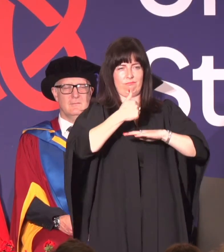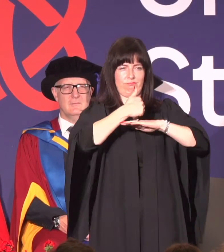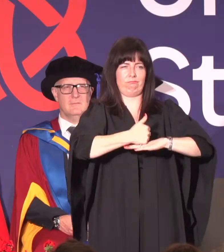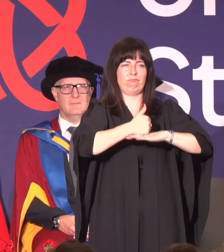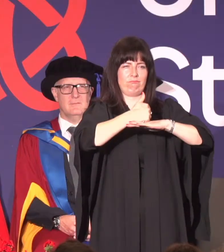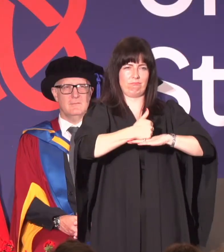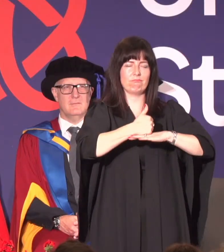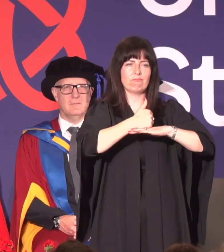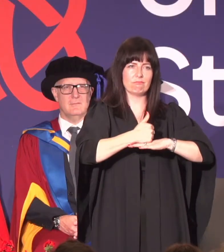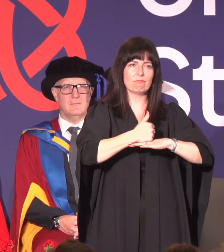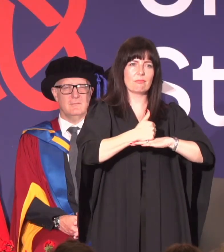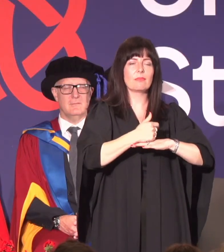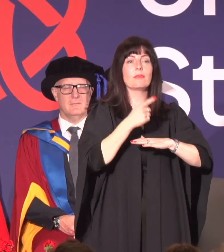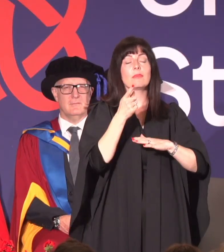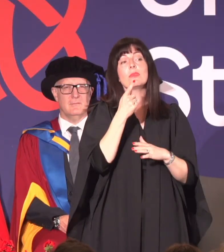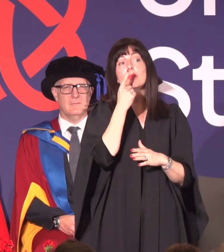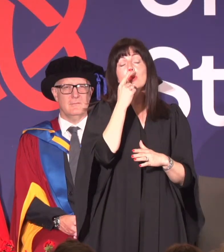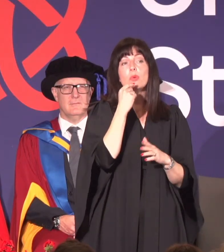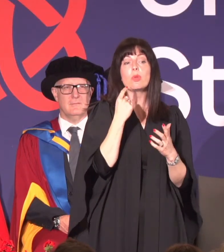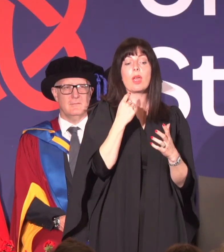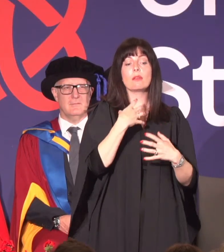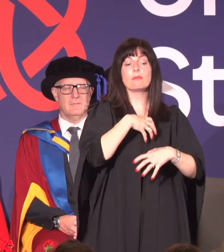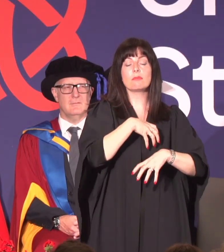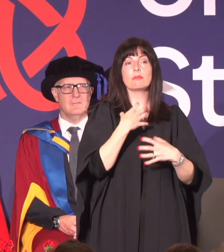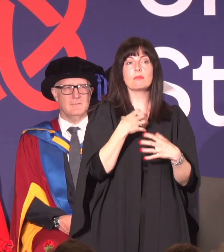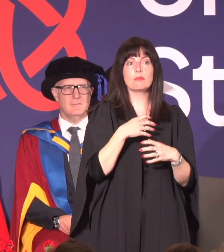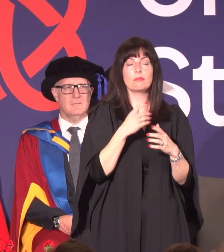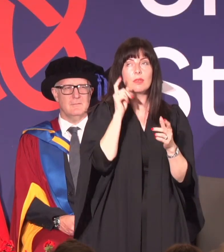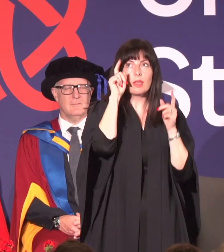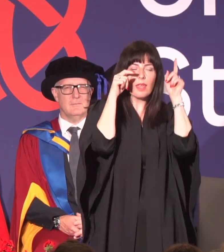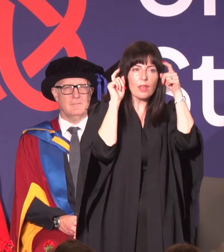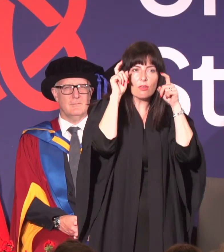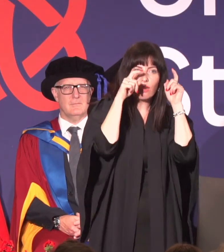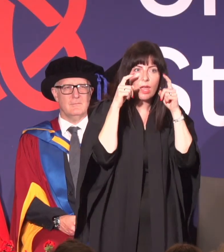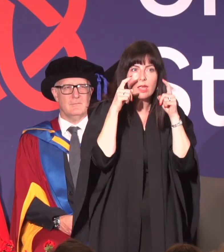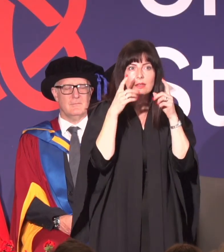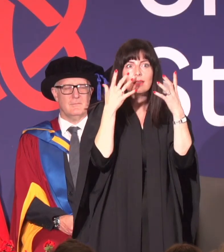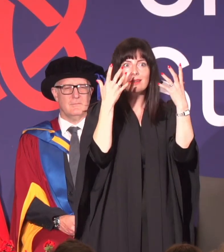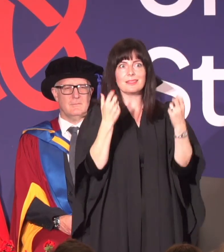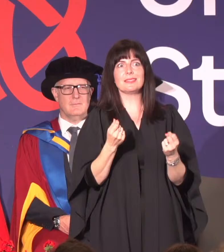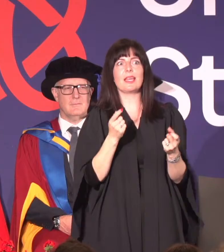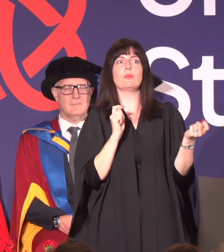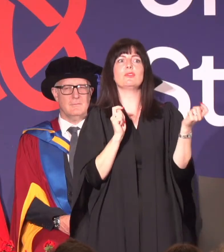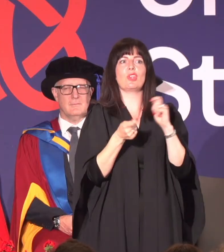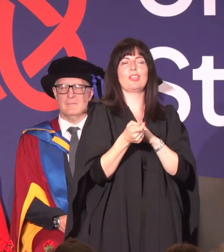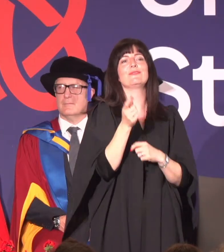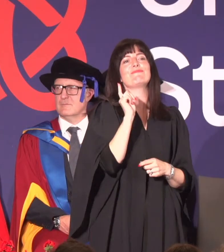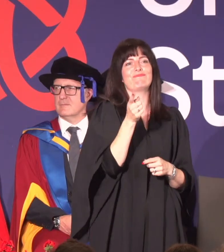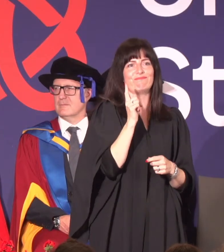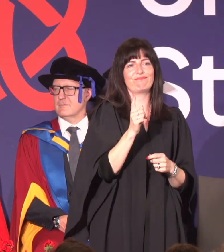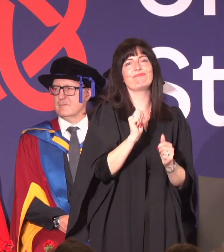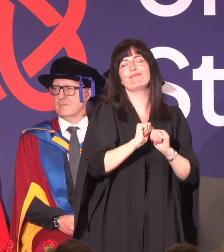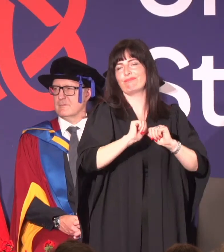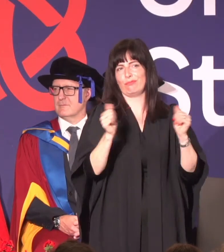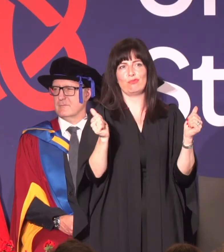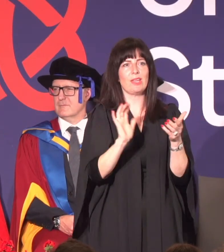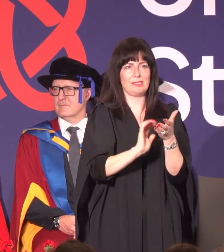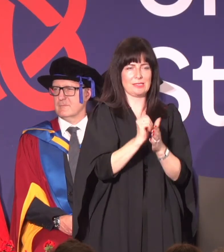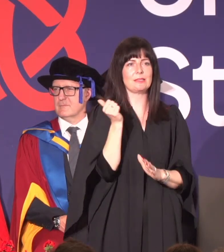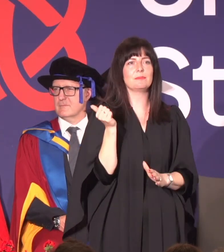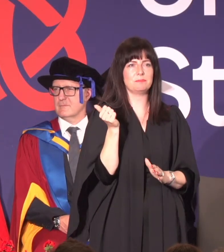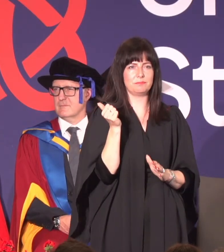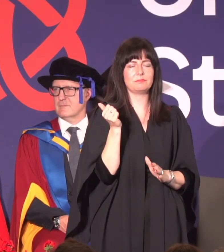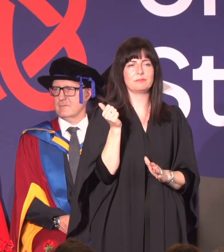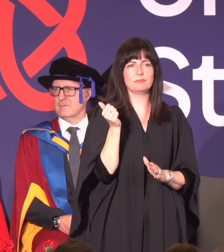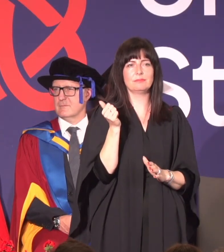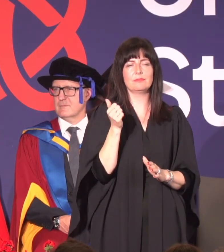foundation, but your ability to adapt, innovate, and embrace change will be your greatest asset.